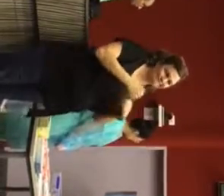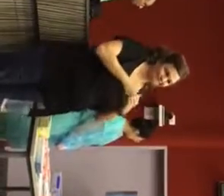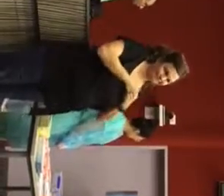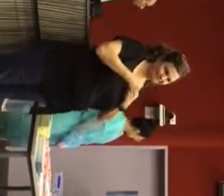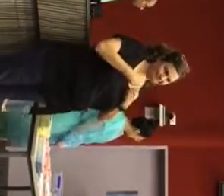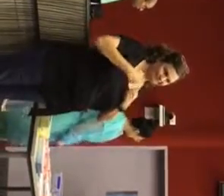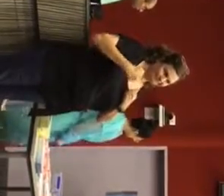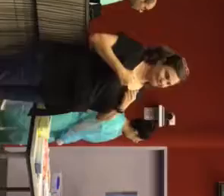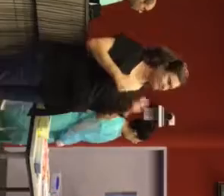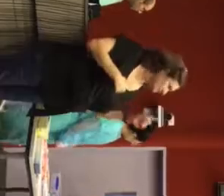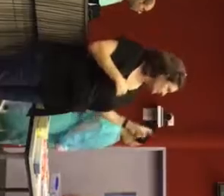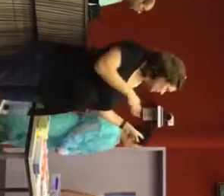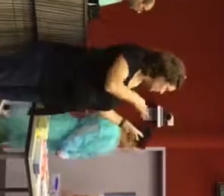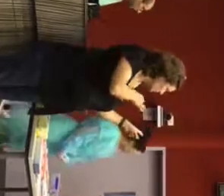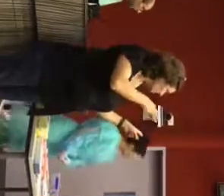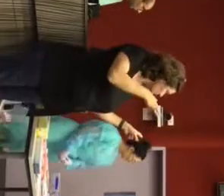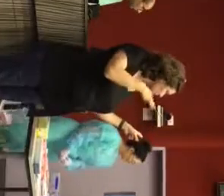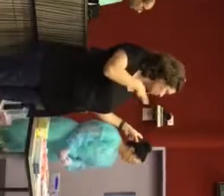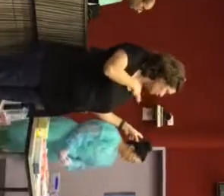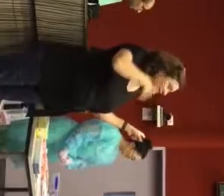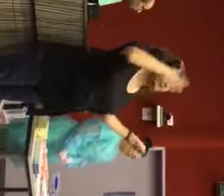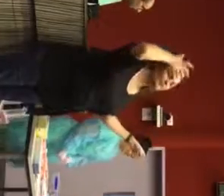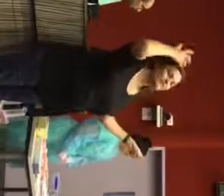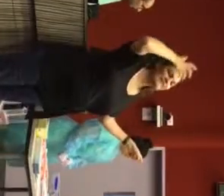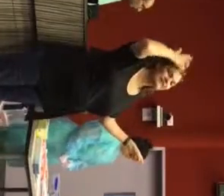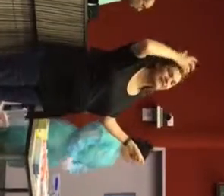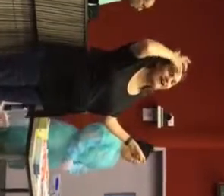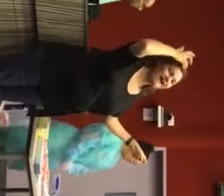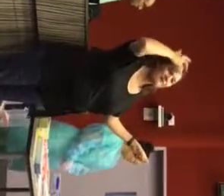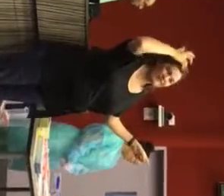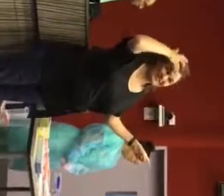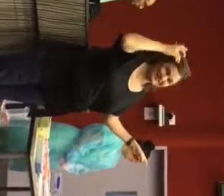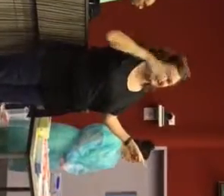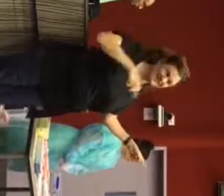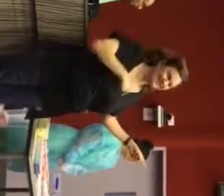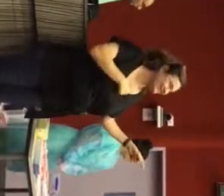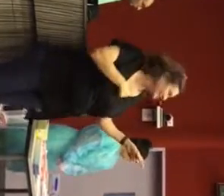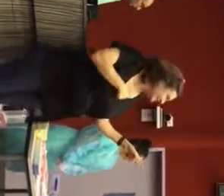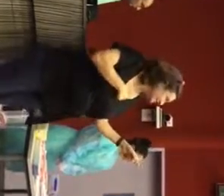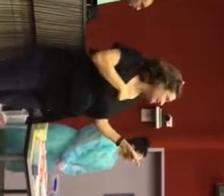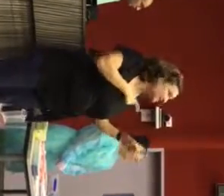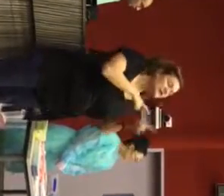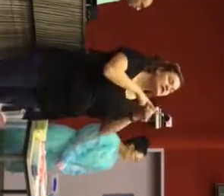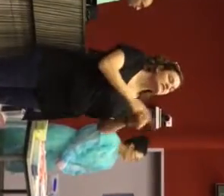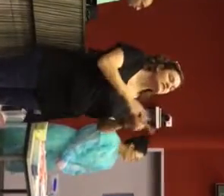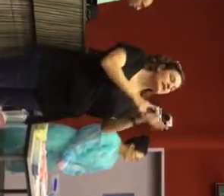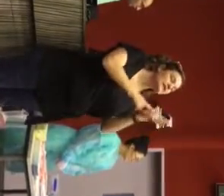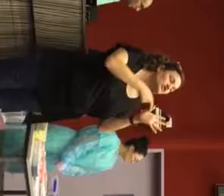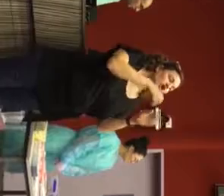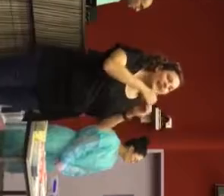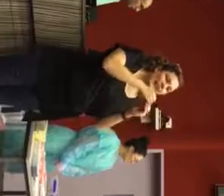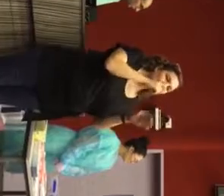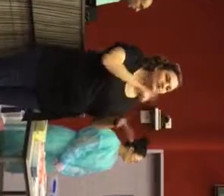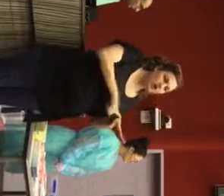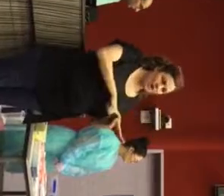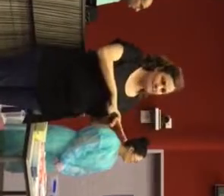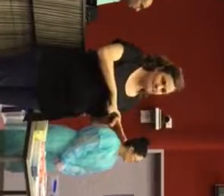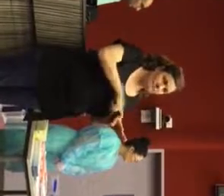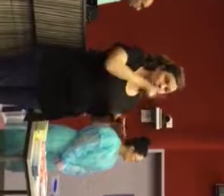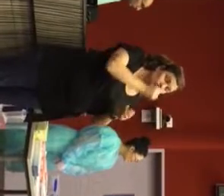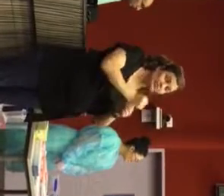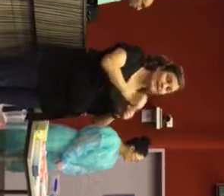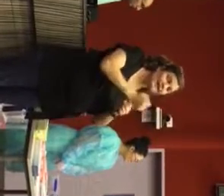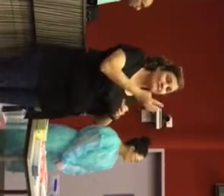practice, Professor. It's really dependent on laboratory time more than anything else. We should be able to get one made in about 4